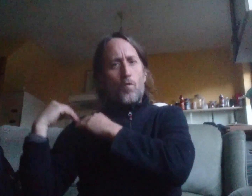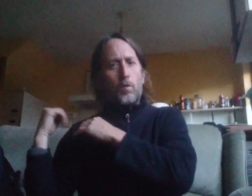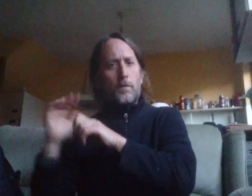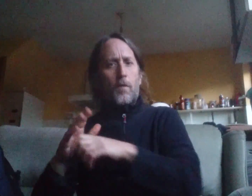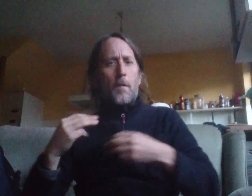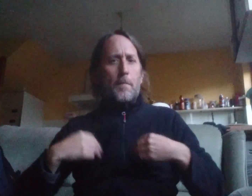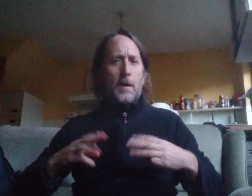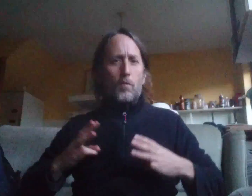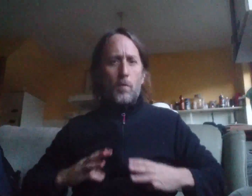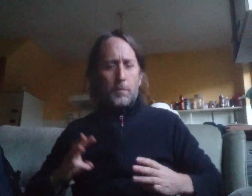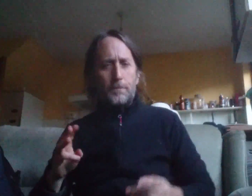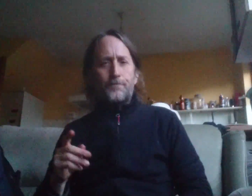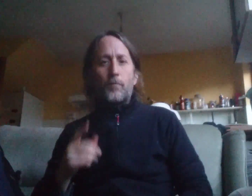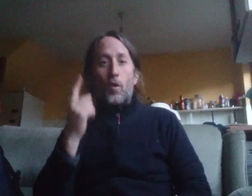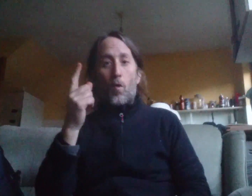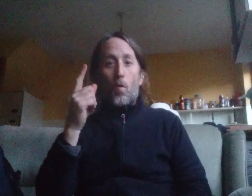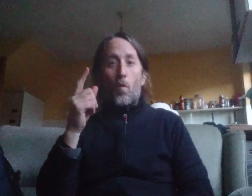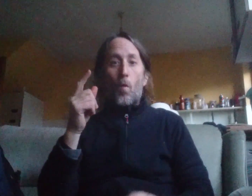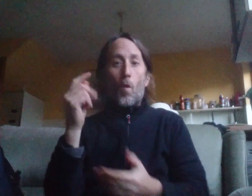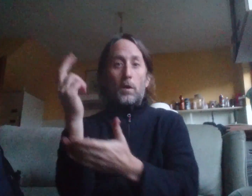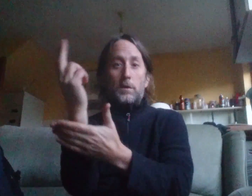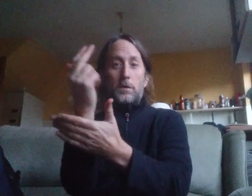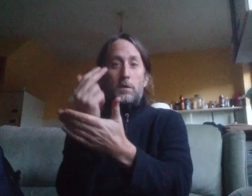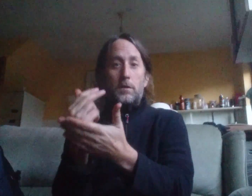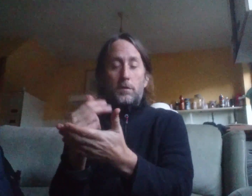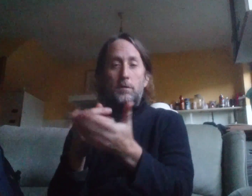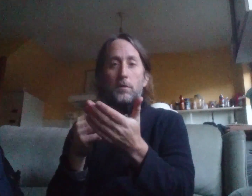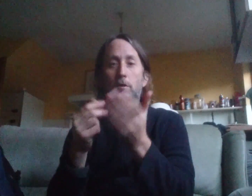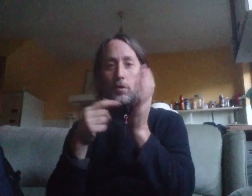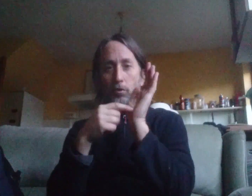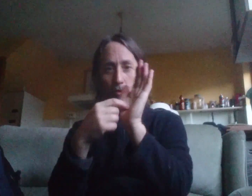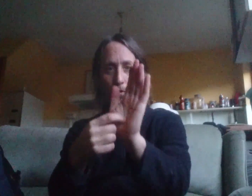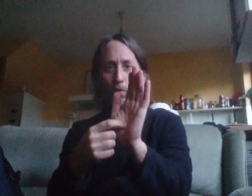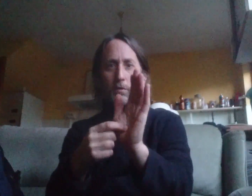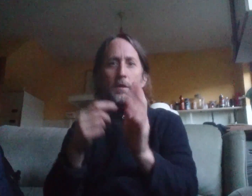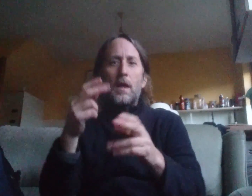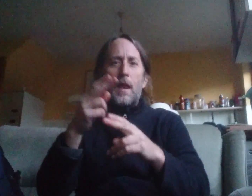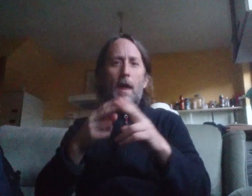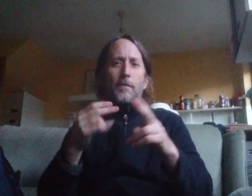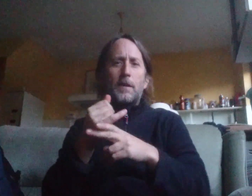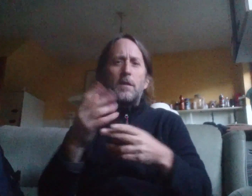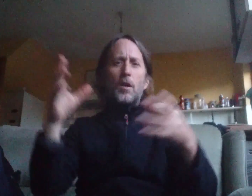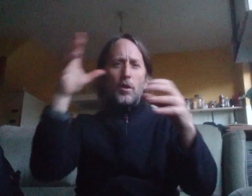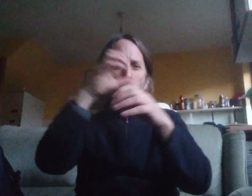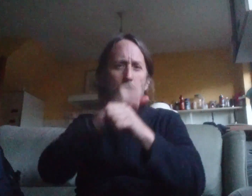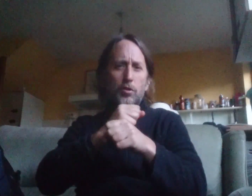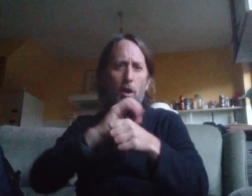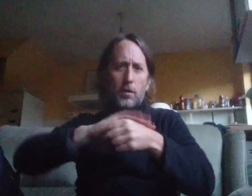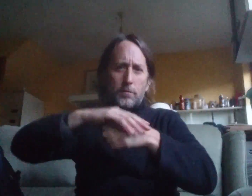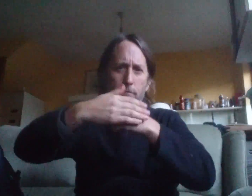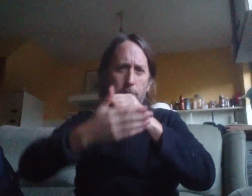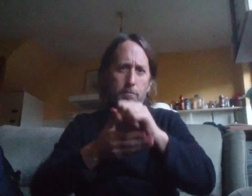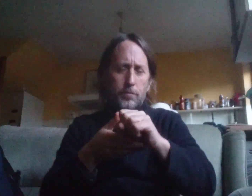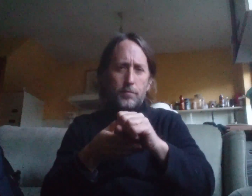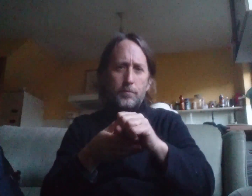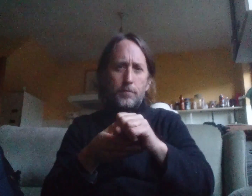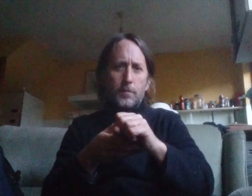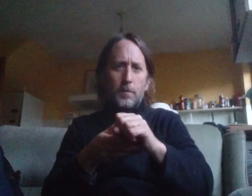One concept sketch shows the knife in a soft, dark wrapper modelled after the light-proof bags traditionally used for